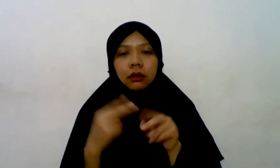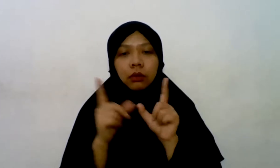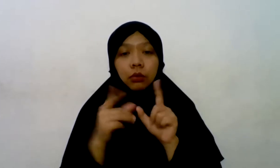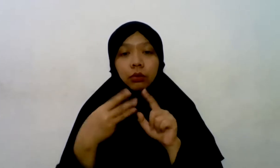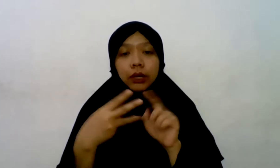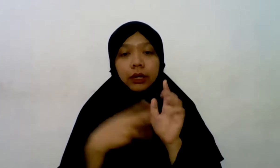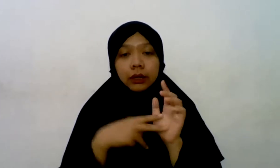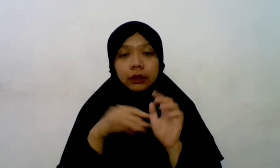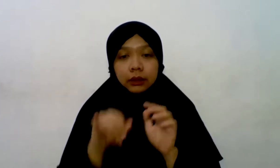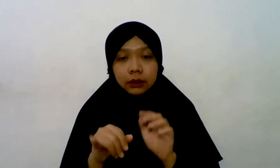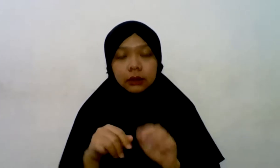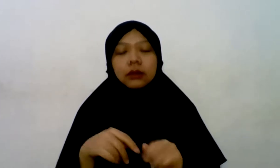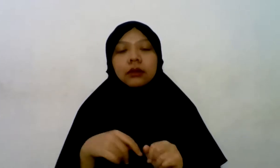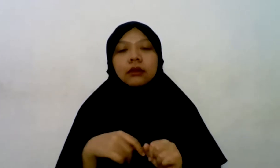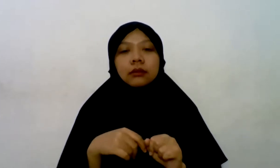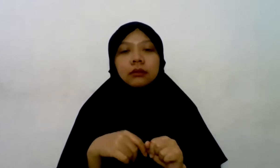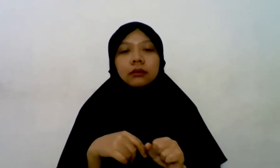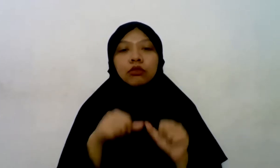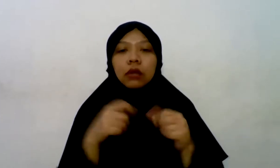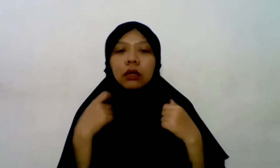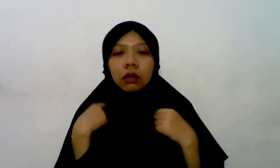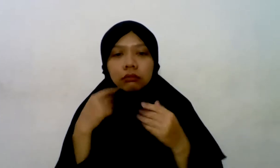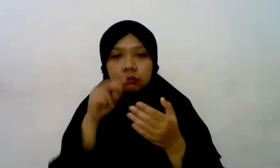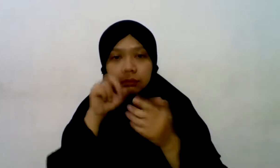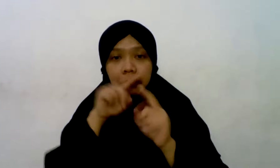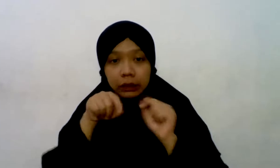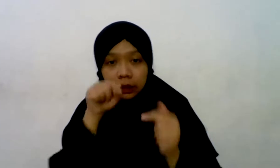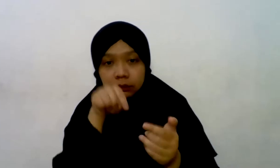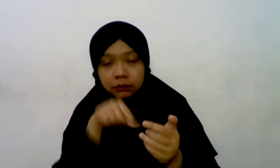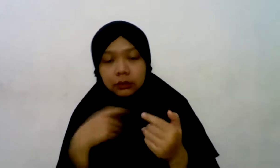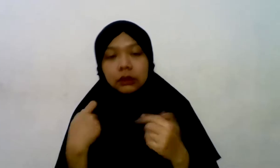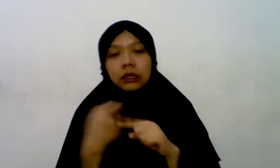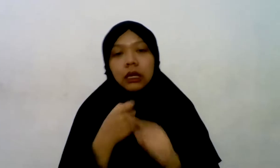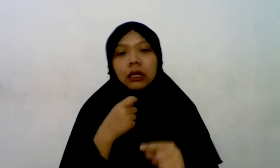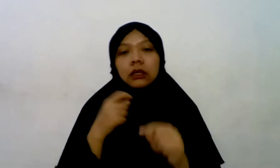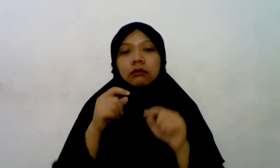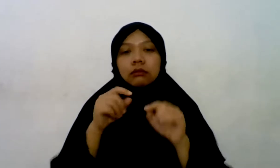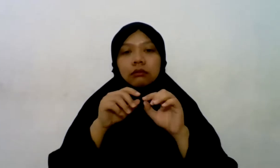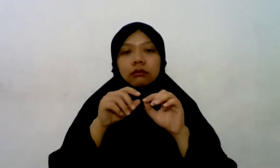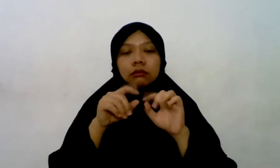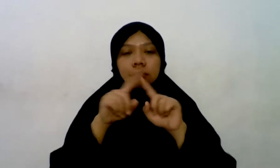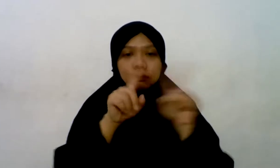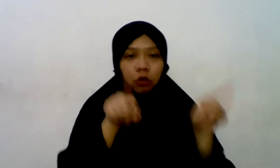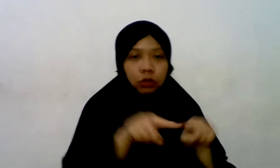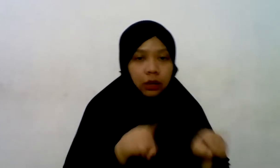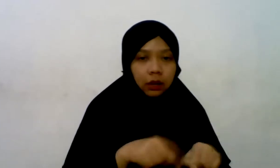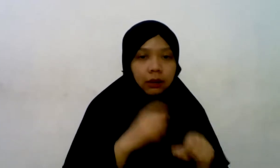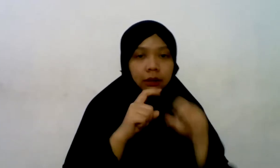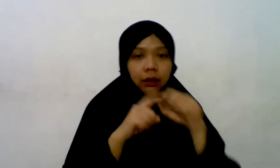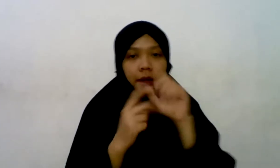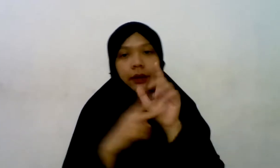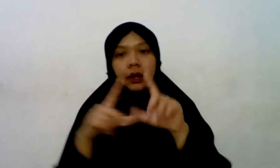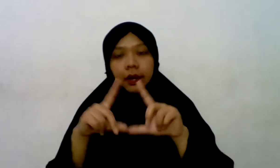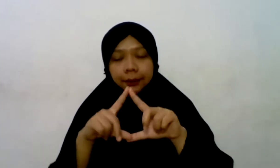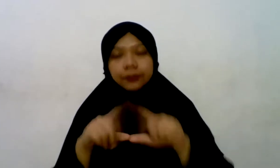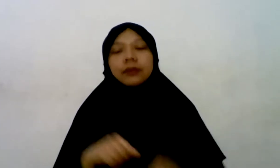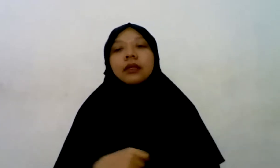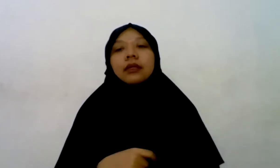be there is a question also from Q&A that I will read later on. So can I ask Peter to go